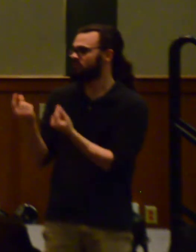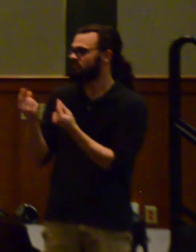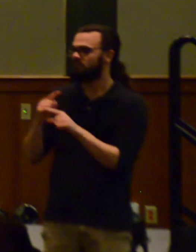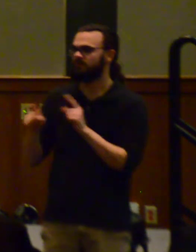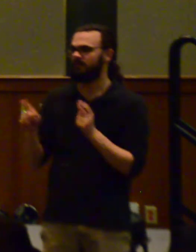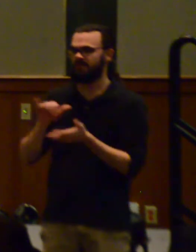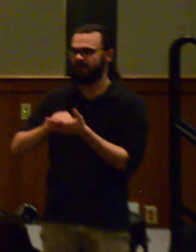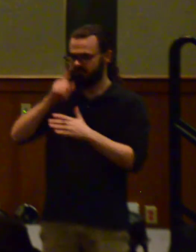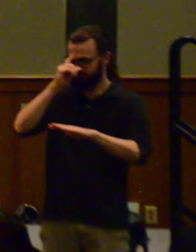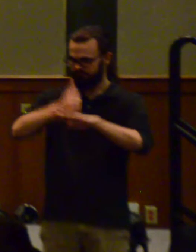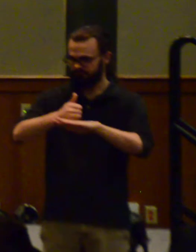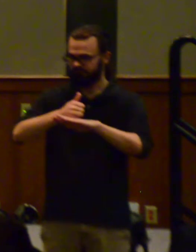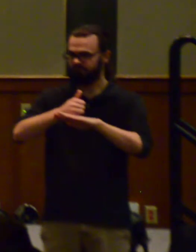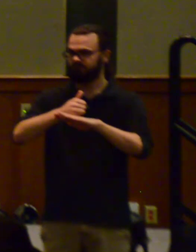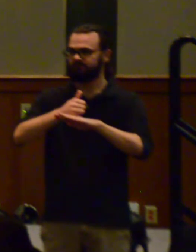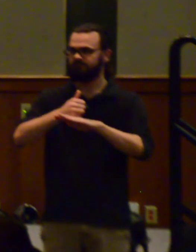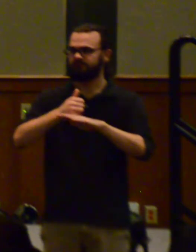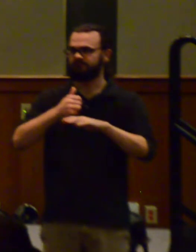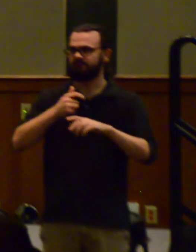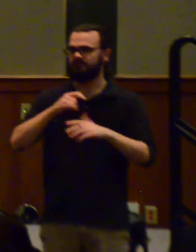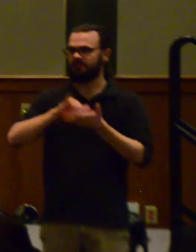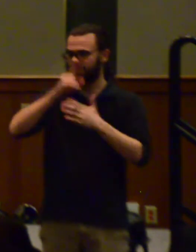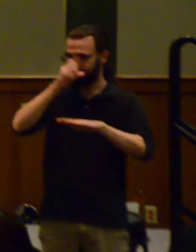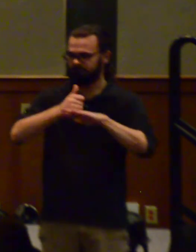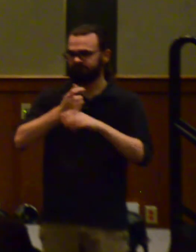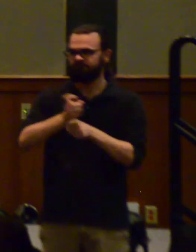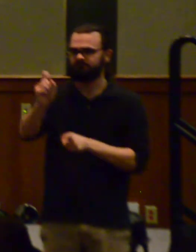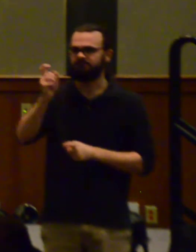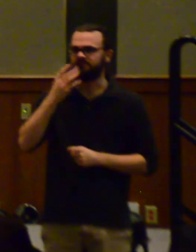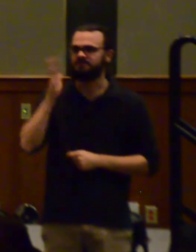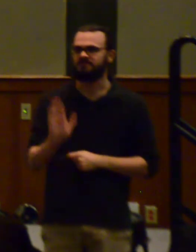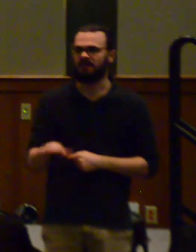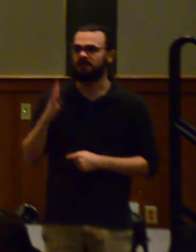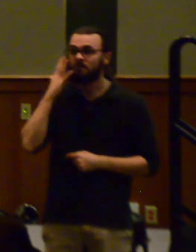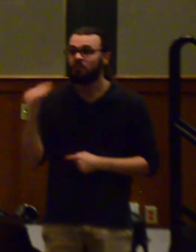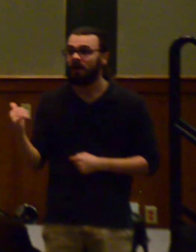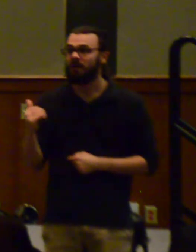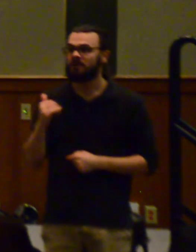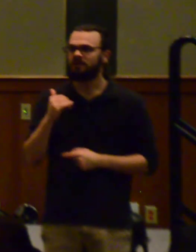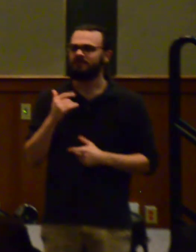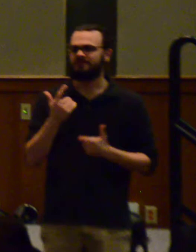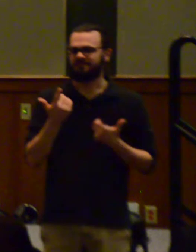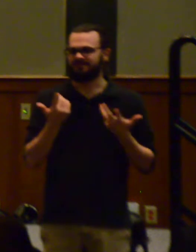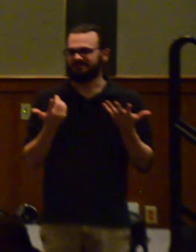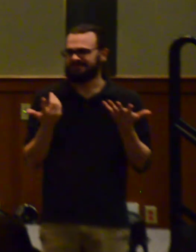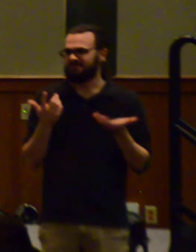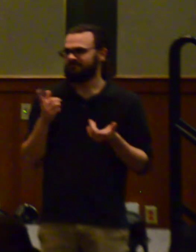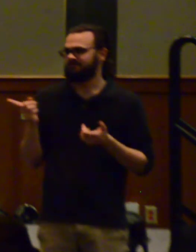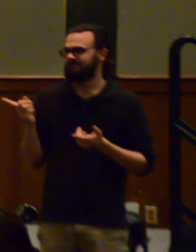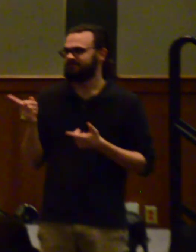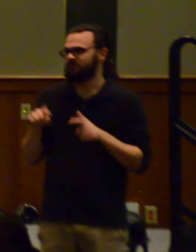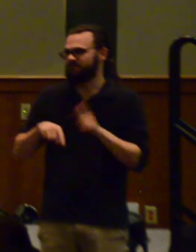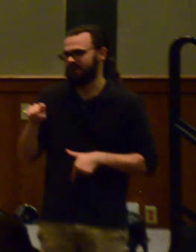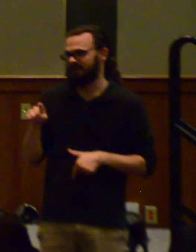do that. As much as it is tempting to do that, it's so much simpler, you can't.